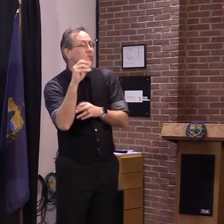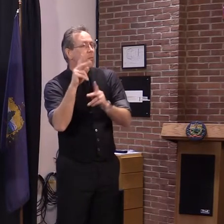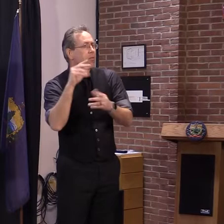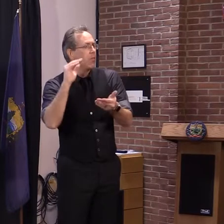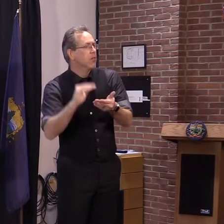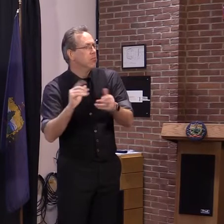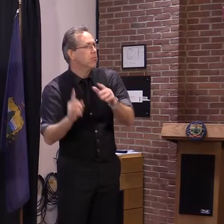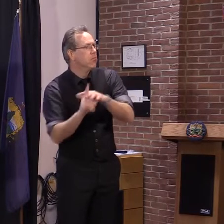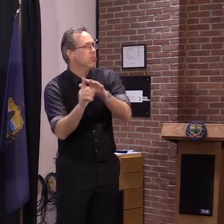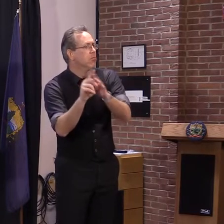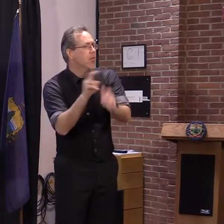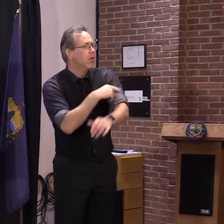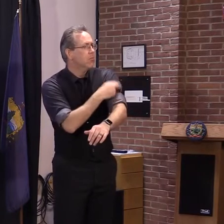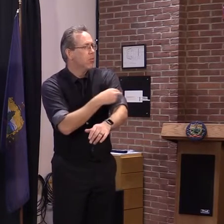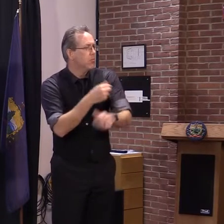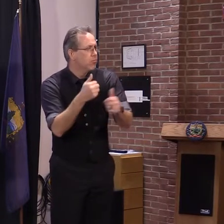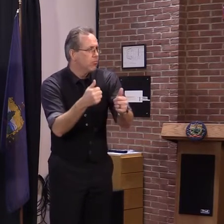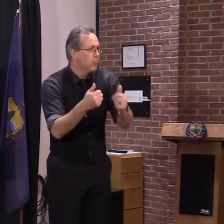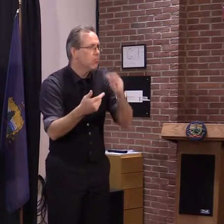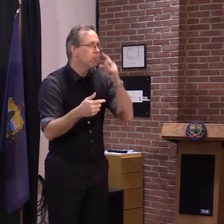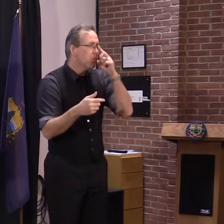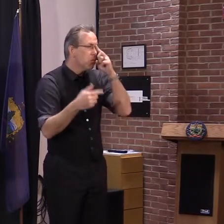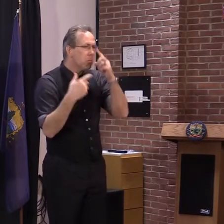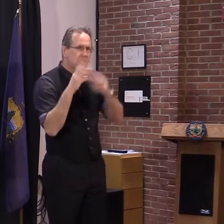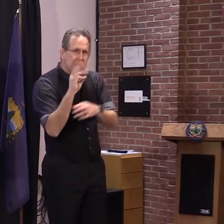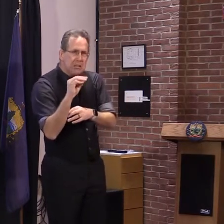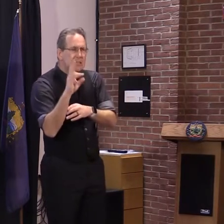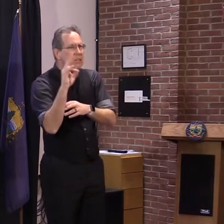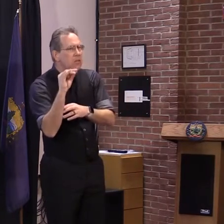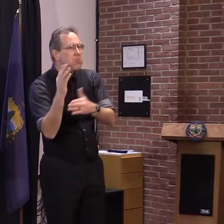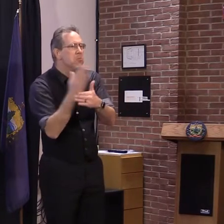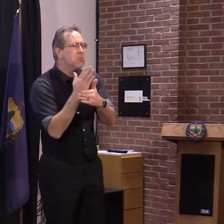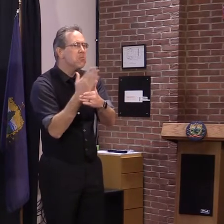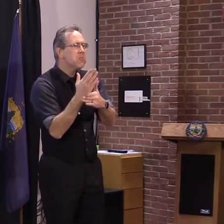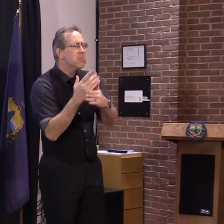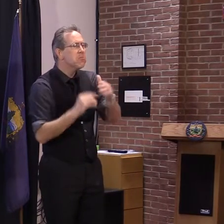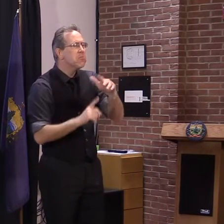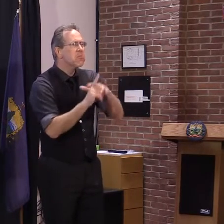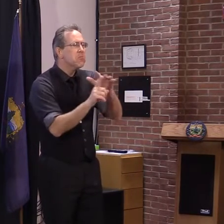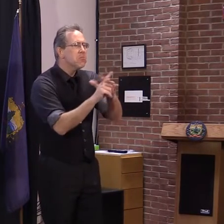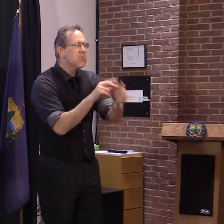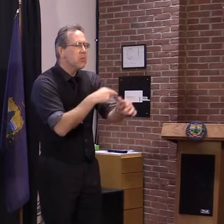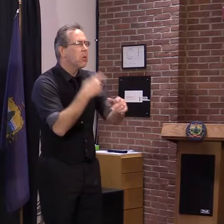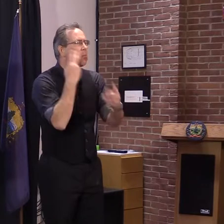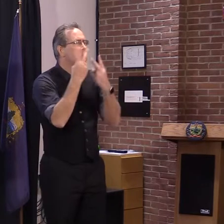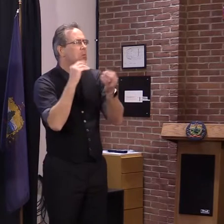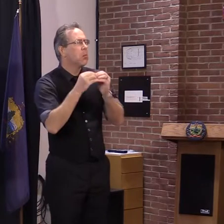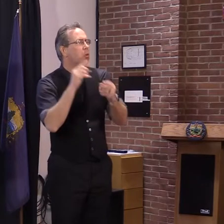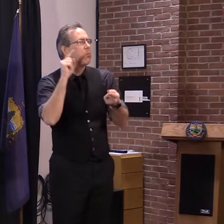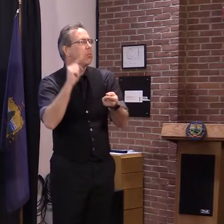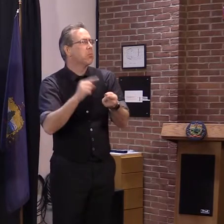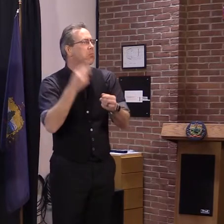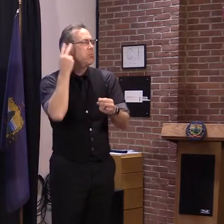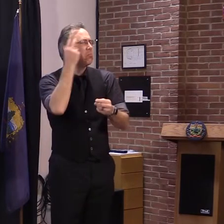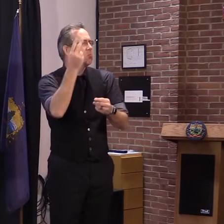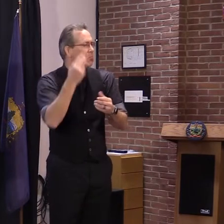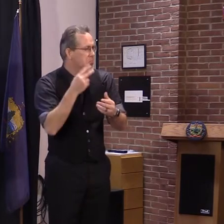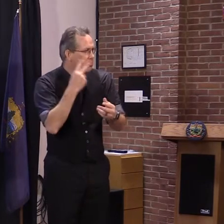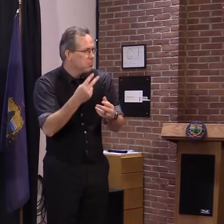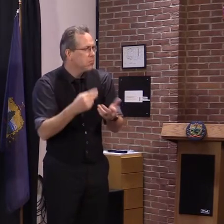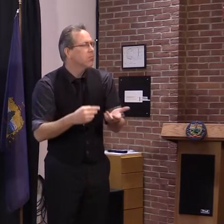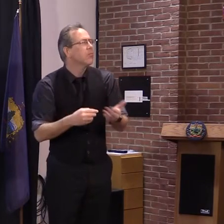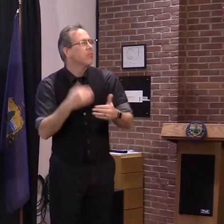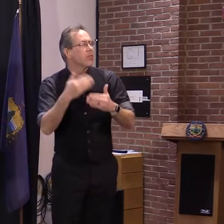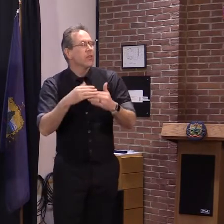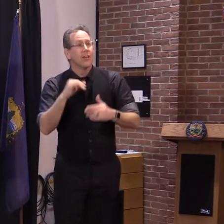the high 60s range and anticipate further improvement over the weeks ahead. Same on the ICU, those numbers are down about 10%, and you can